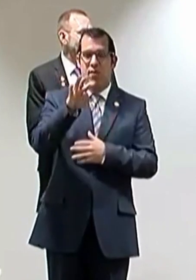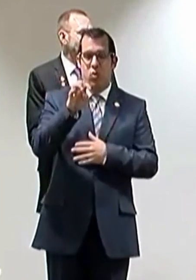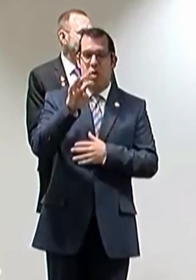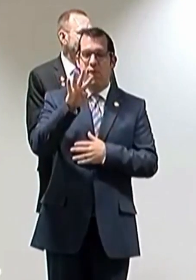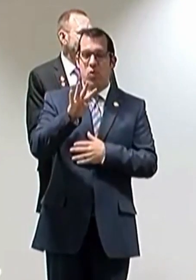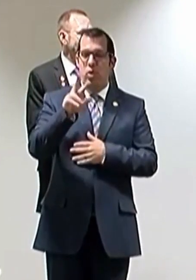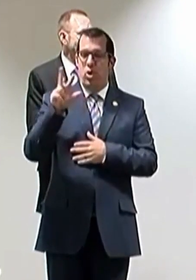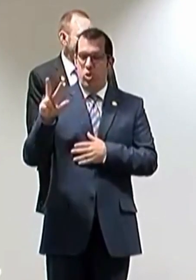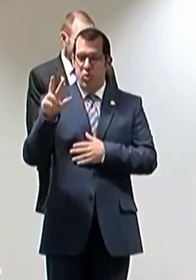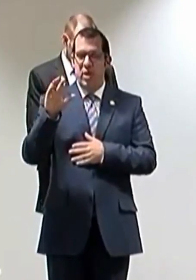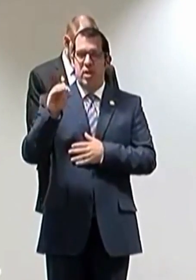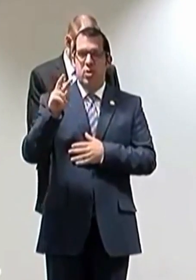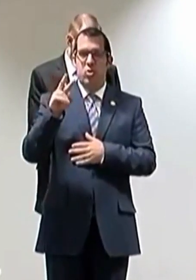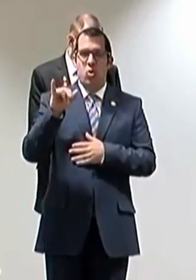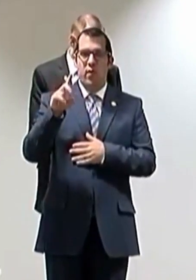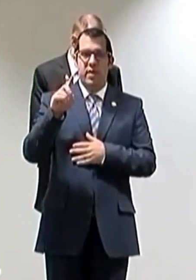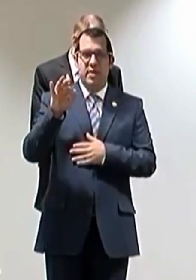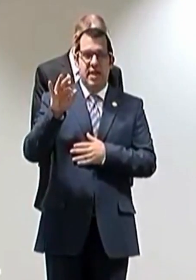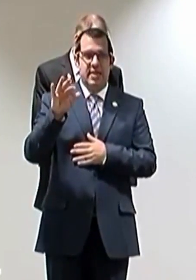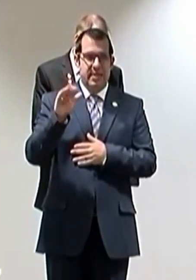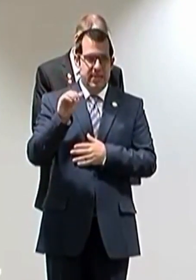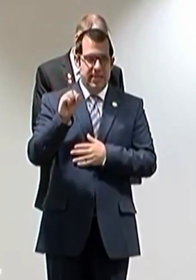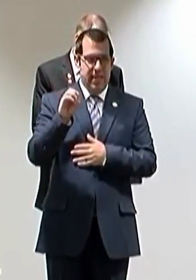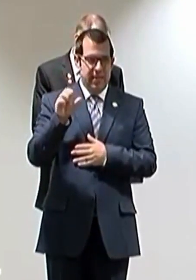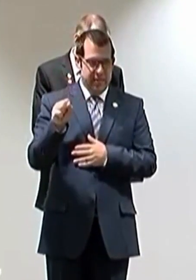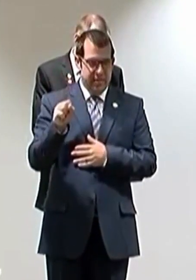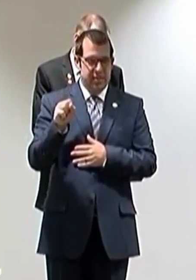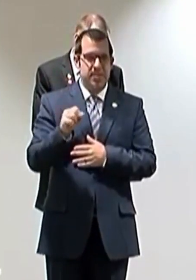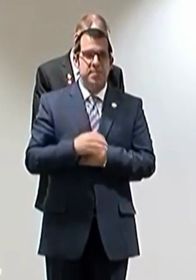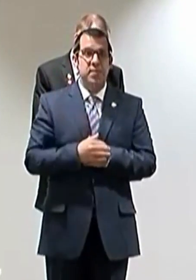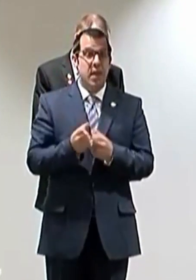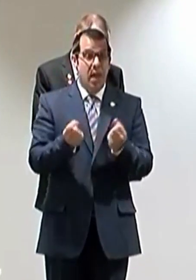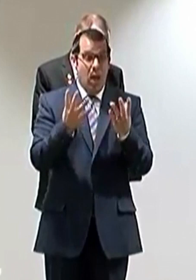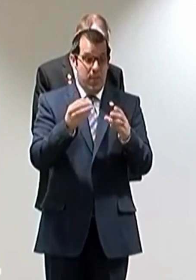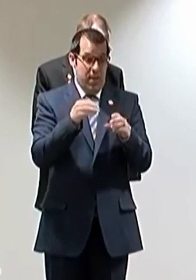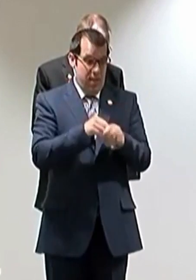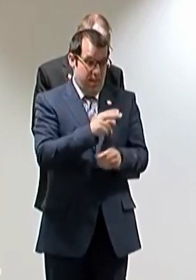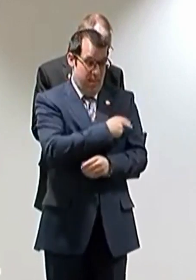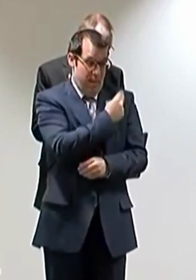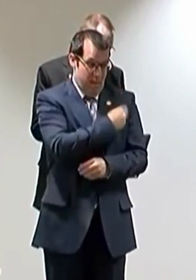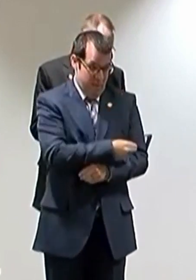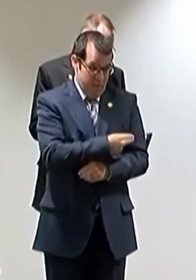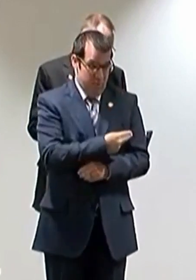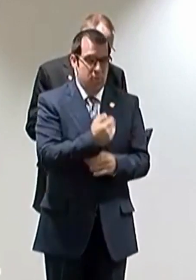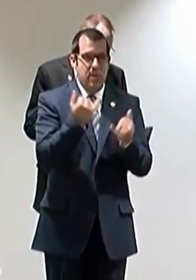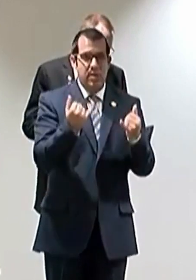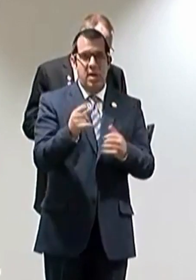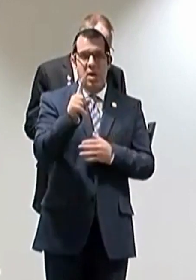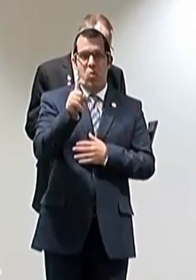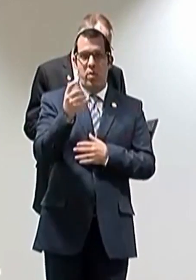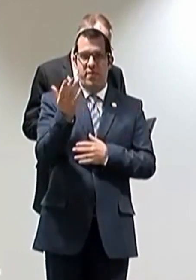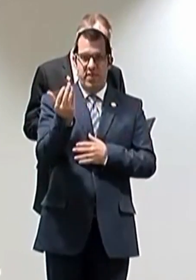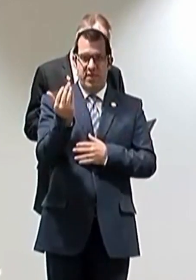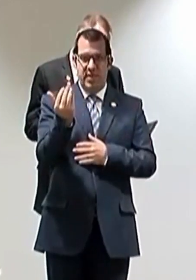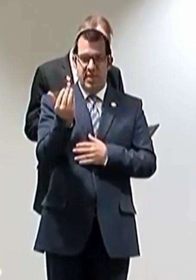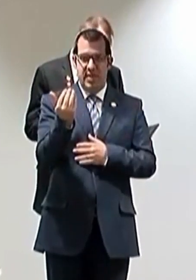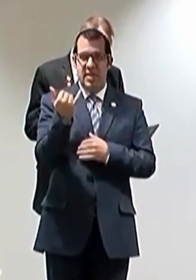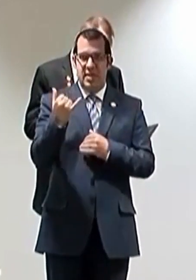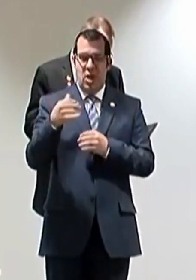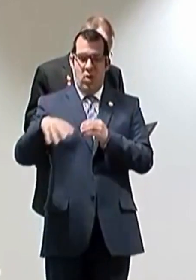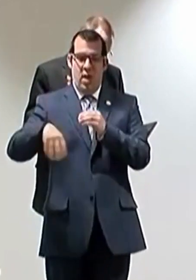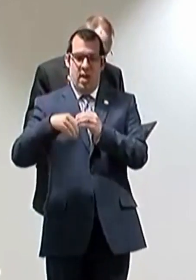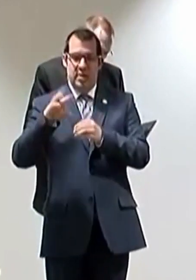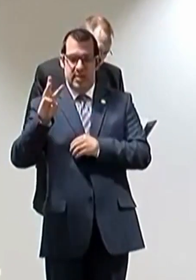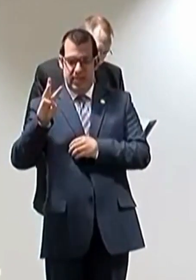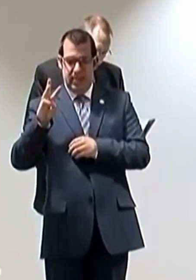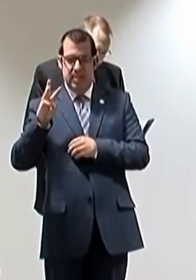7,443 COVID-19 cases. In terms of hospitalizations, we were at 115. Now we have a +6,